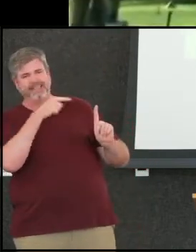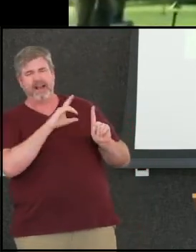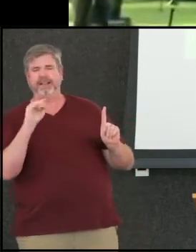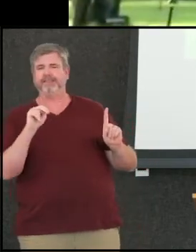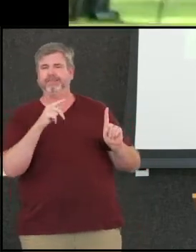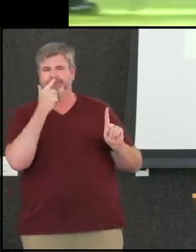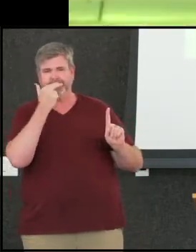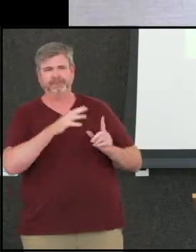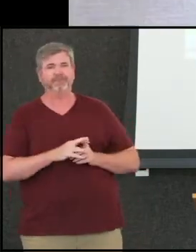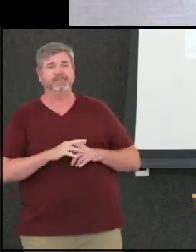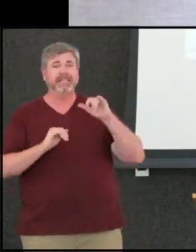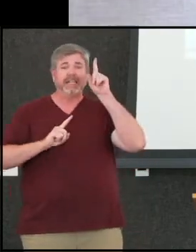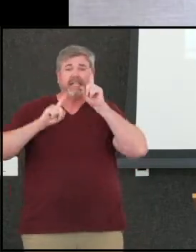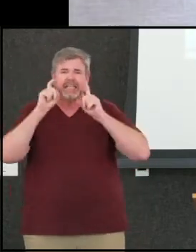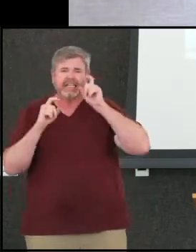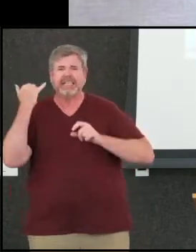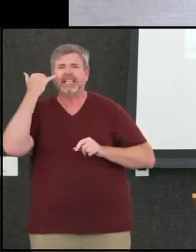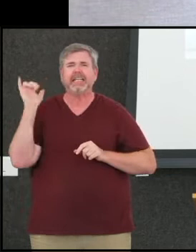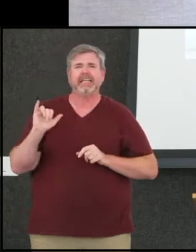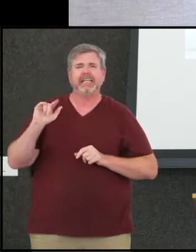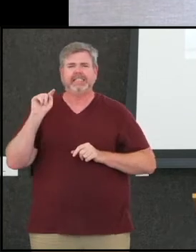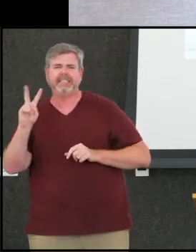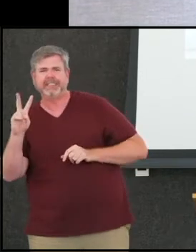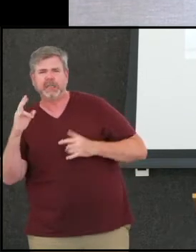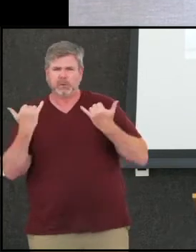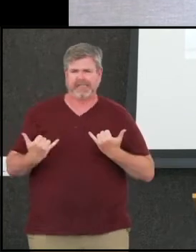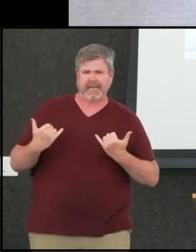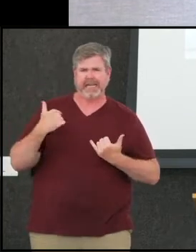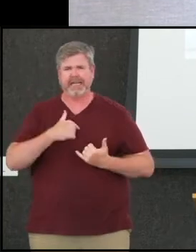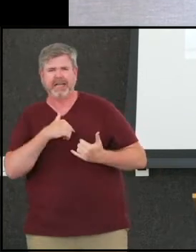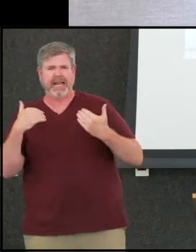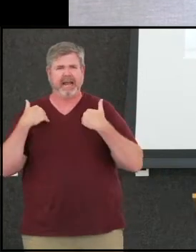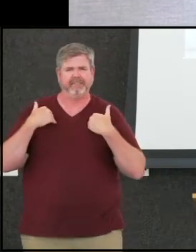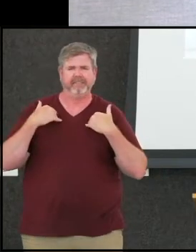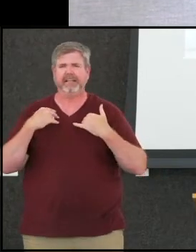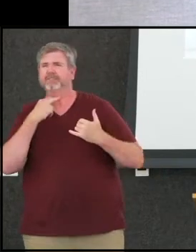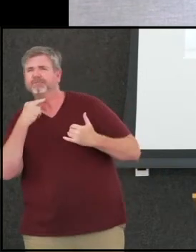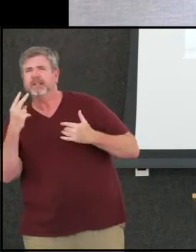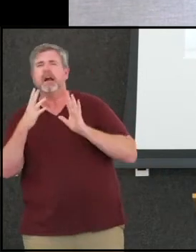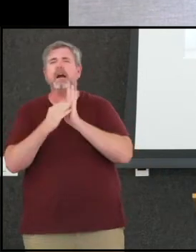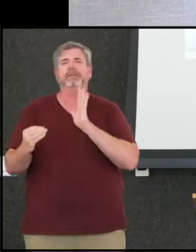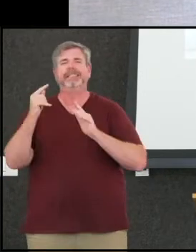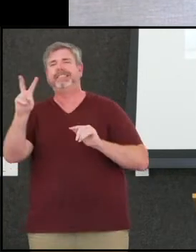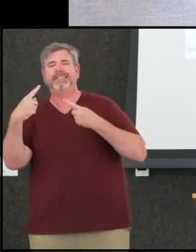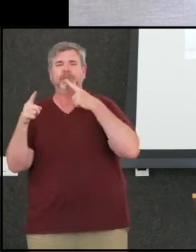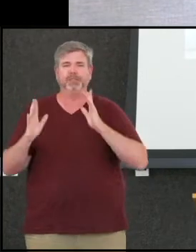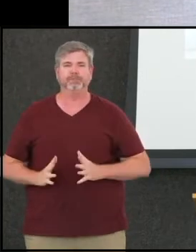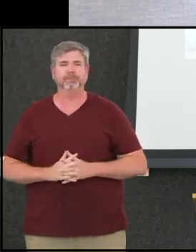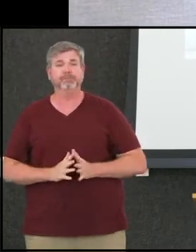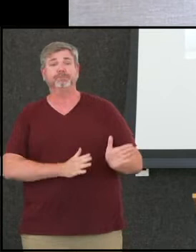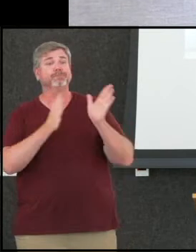been facing a tragedy. Colin loved to push himself. He